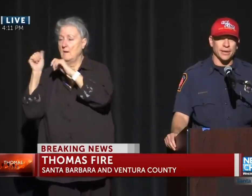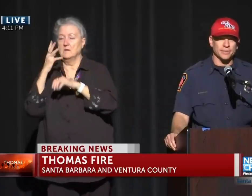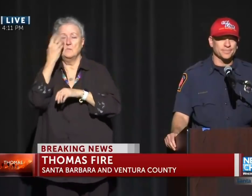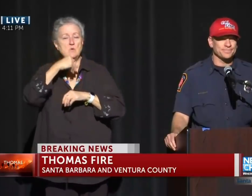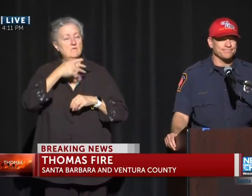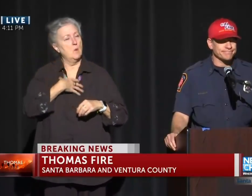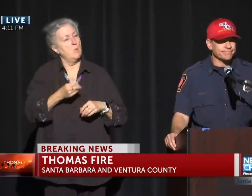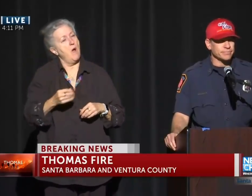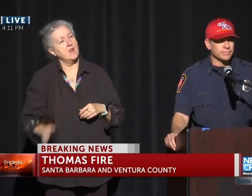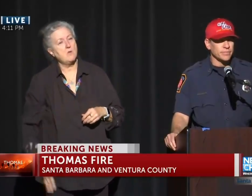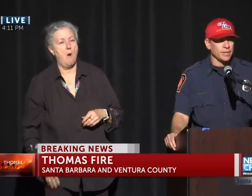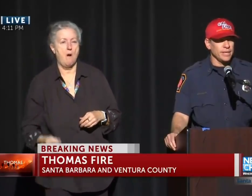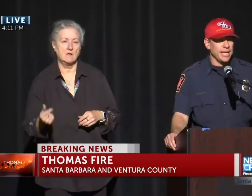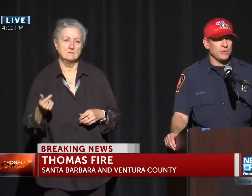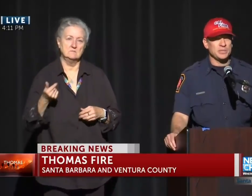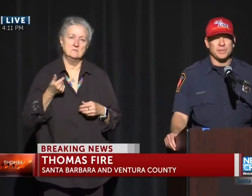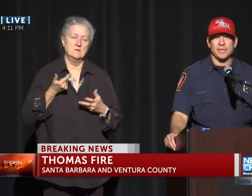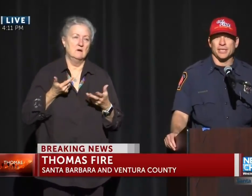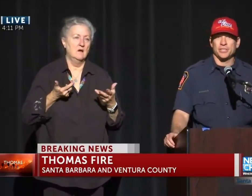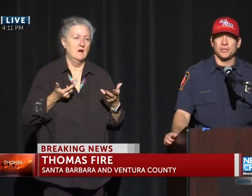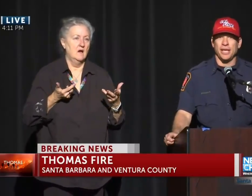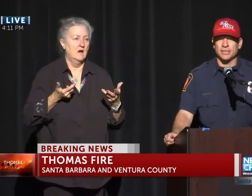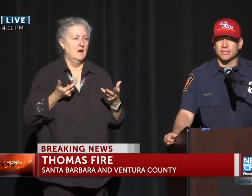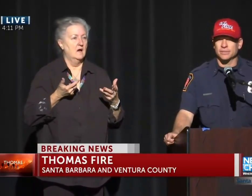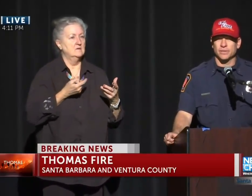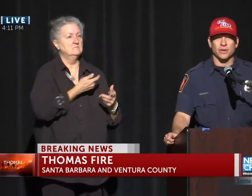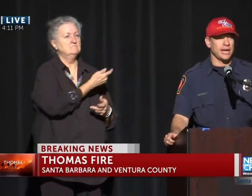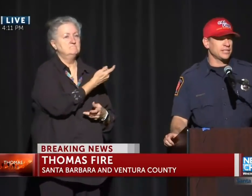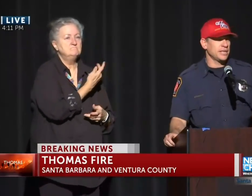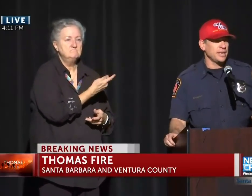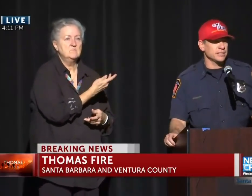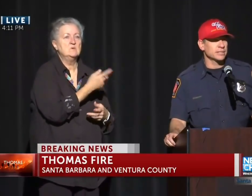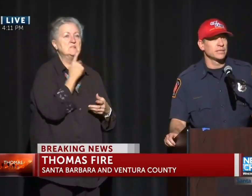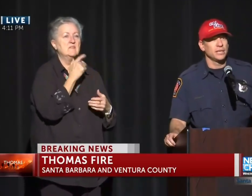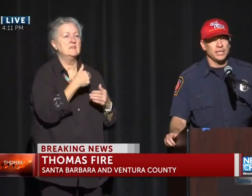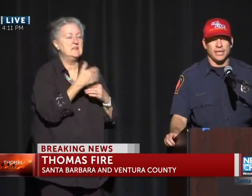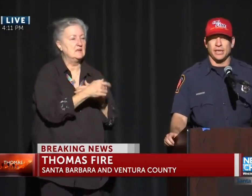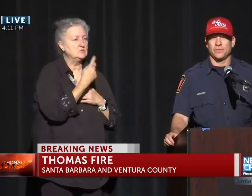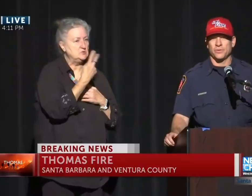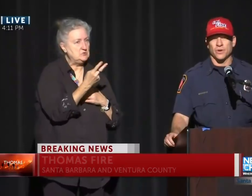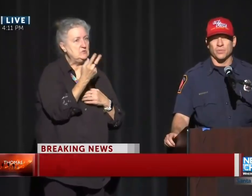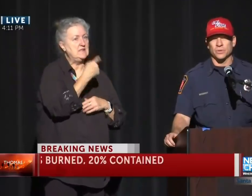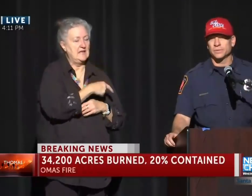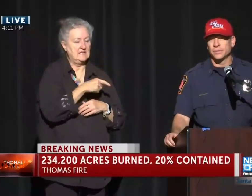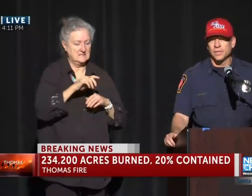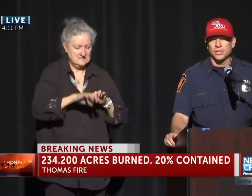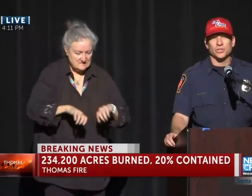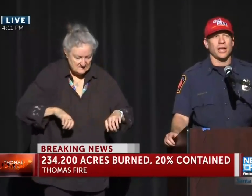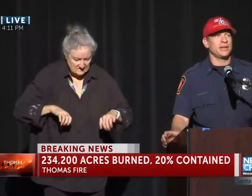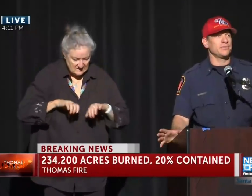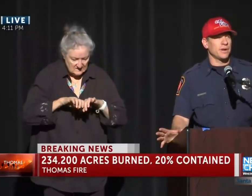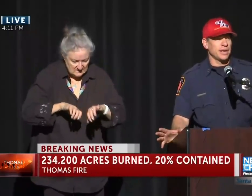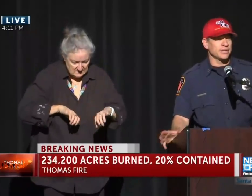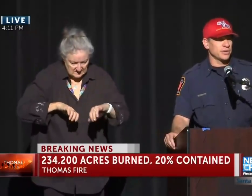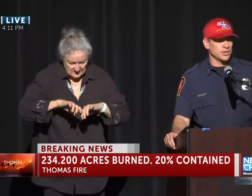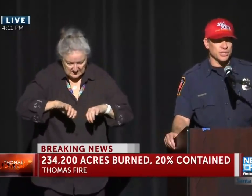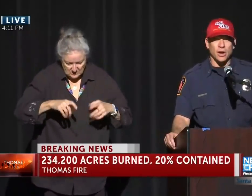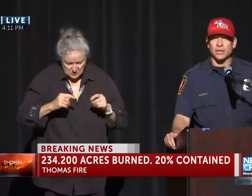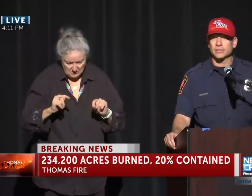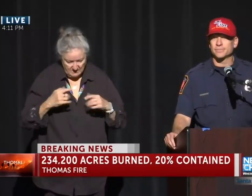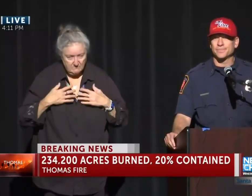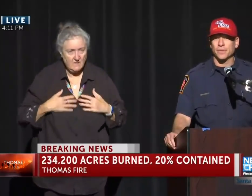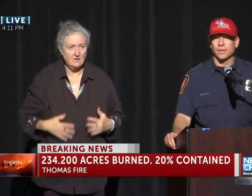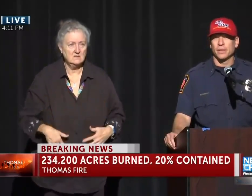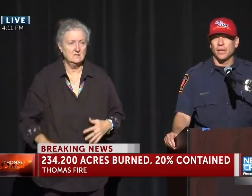beautiful little white dog. And we spent the next 2 days on our hands and knees, digging through the rubble, trying to find